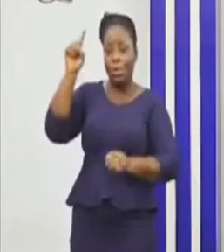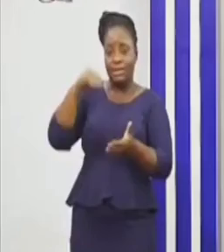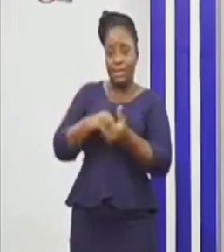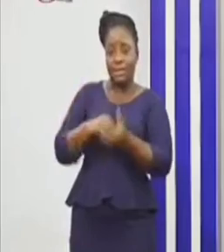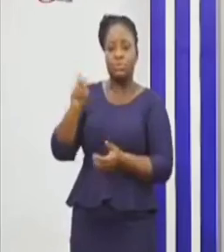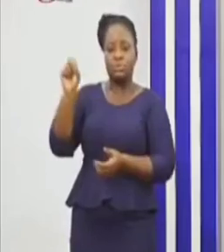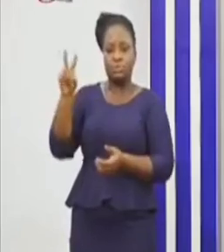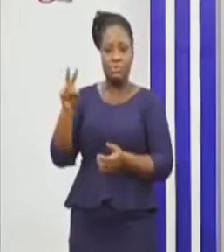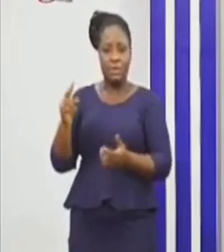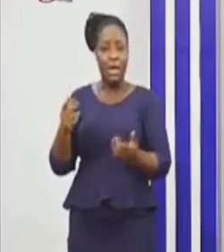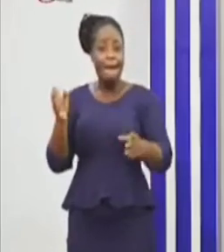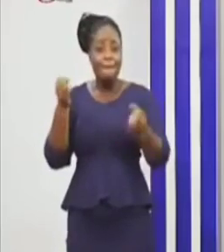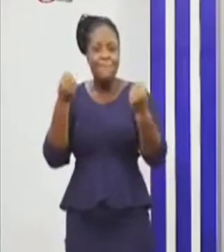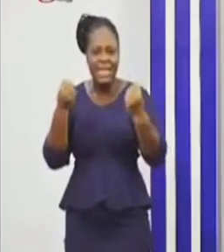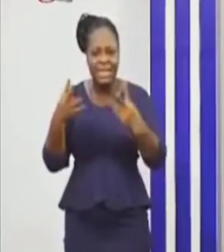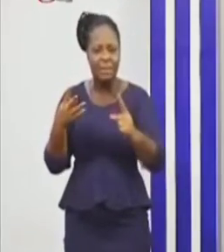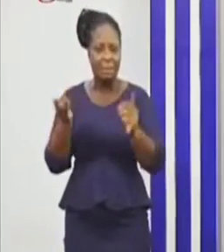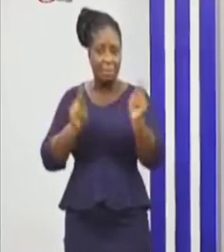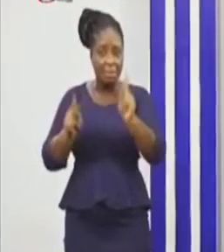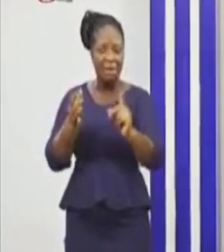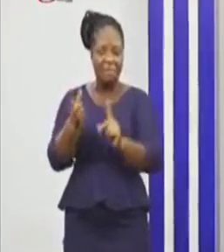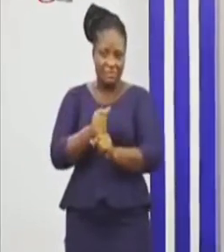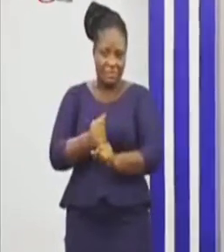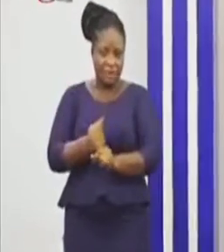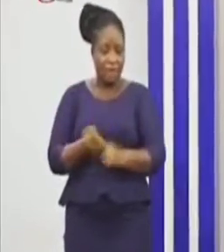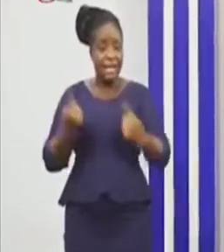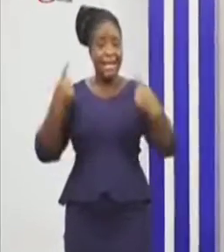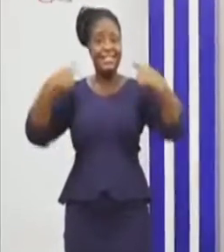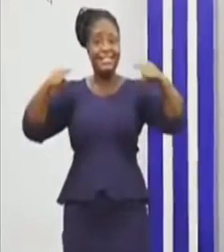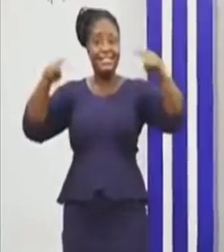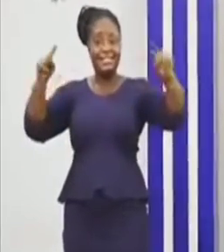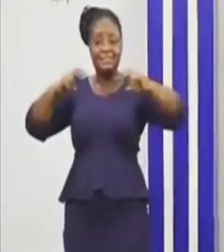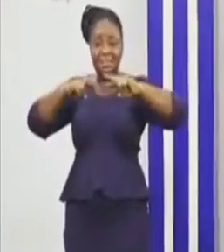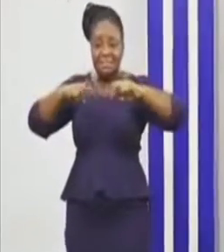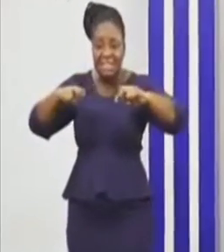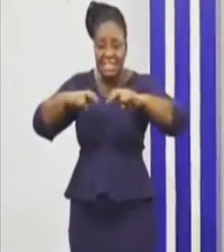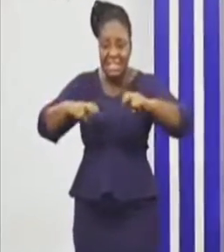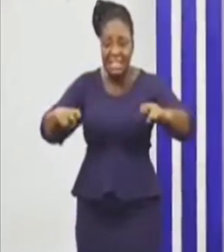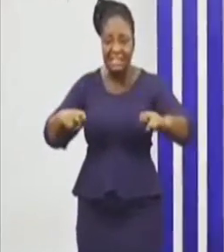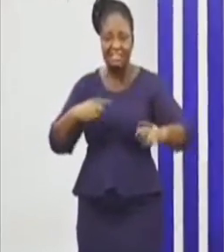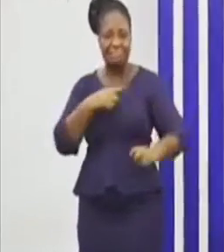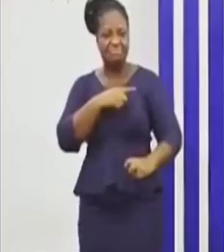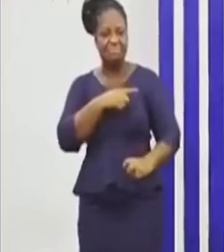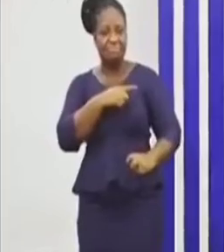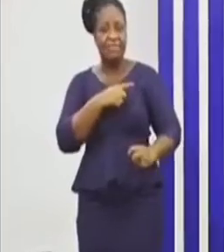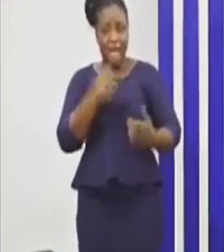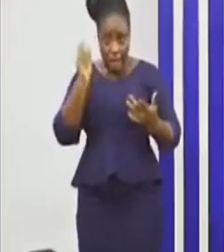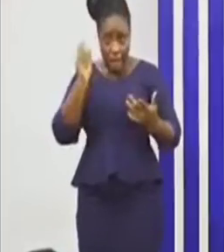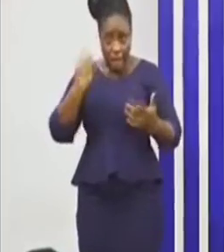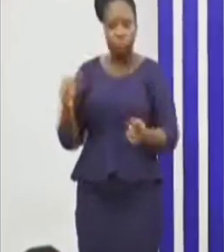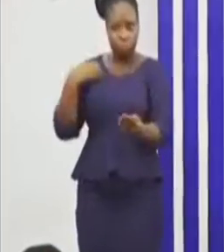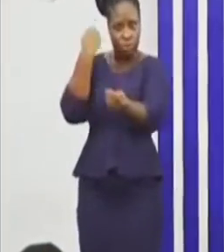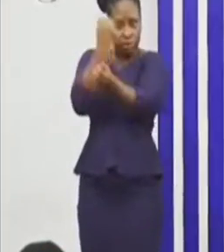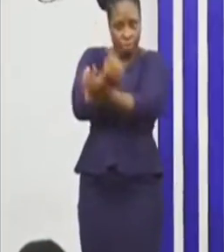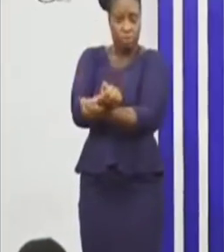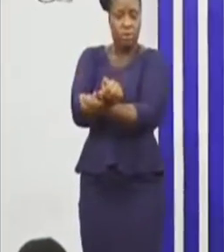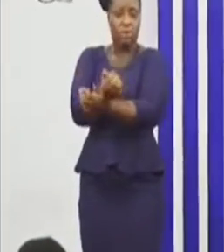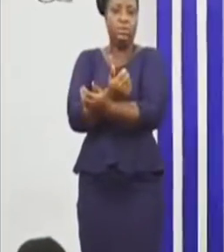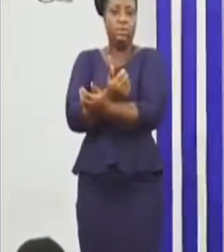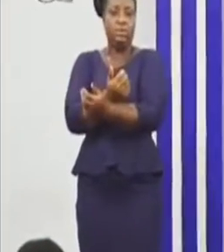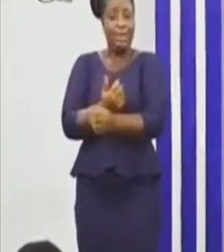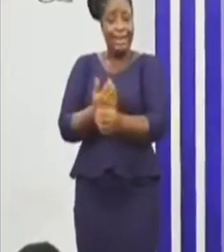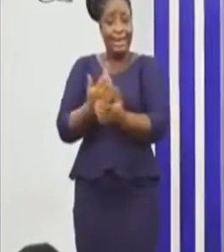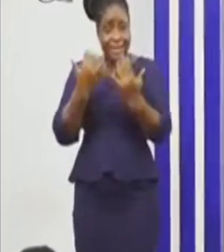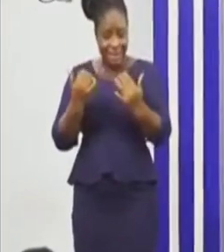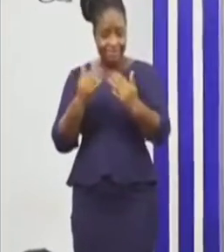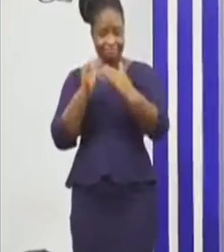Such persons have been arrested. After successful investigations, they are being prosecuted. The